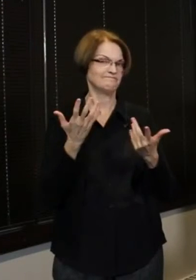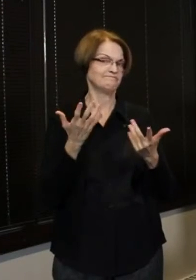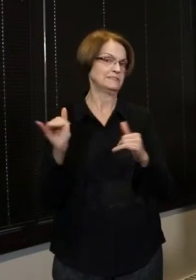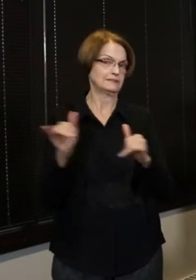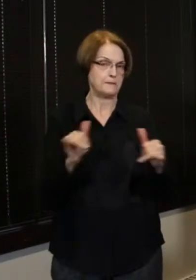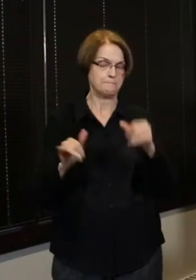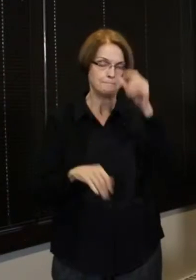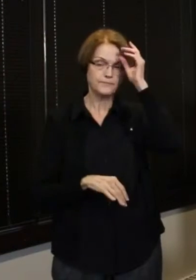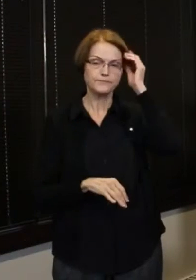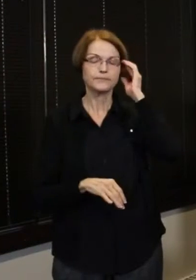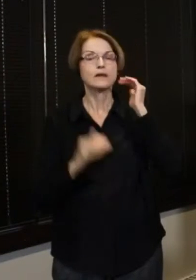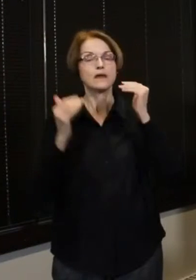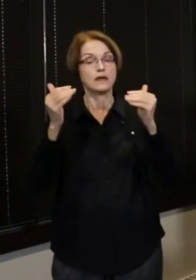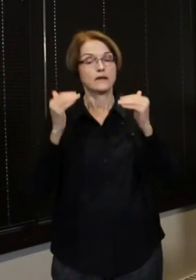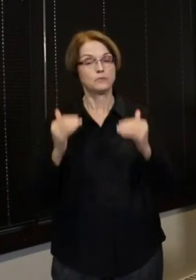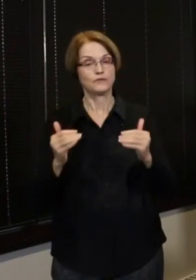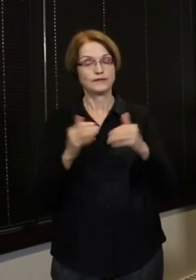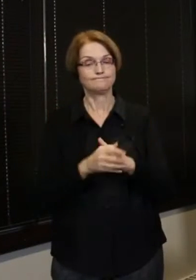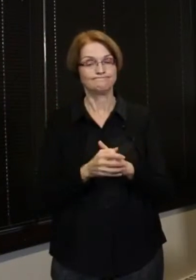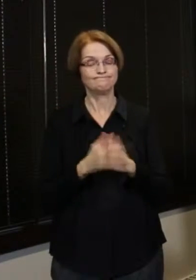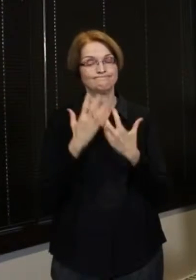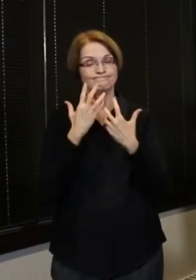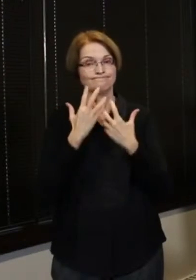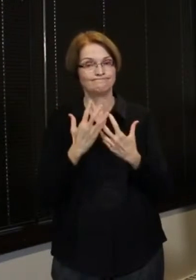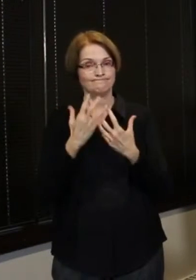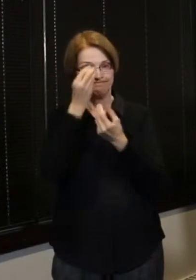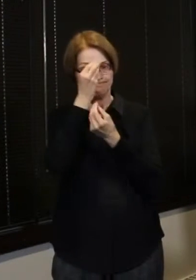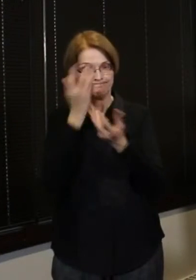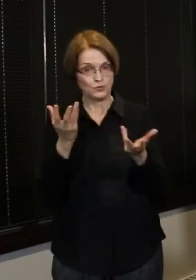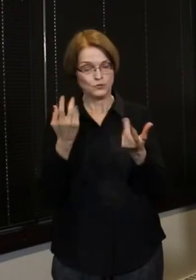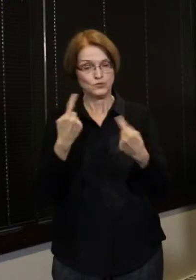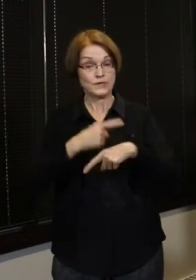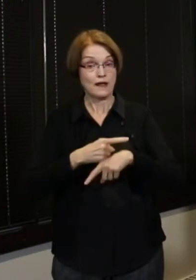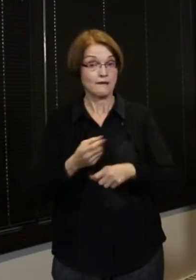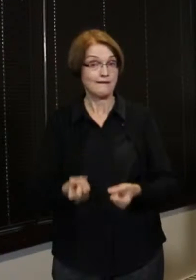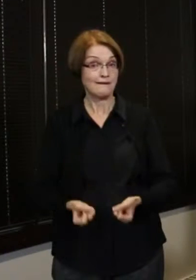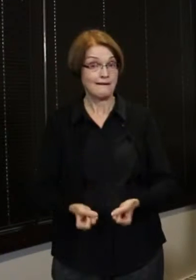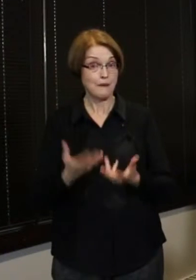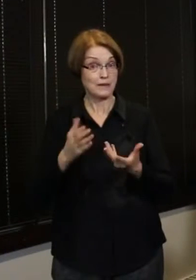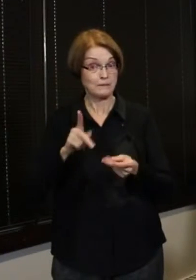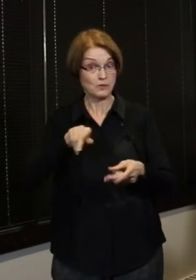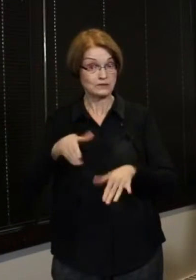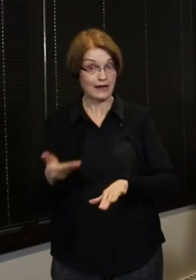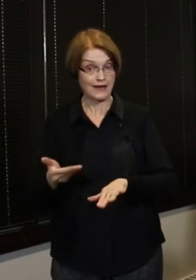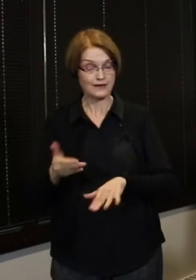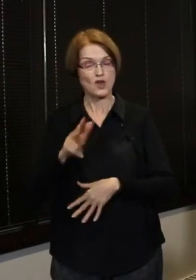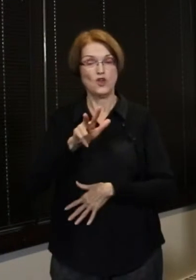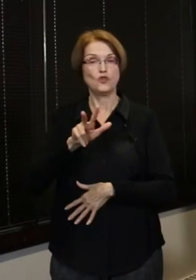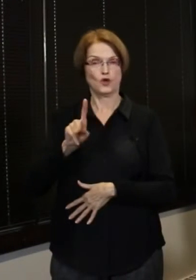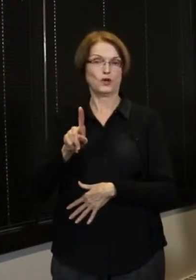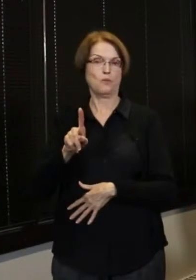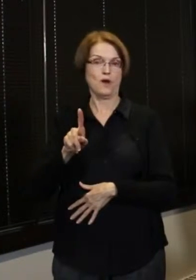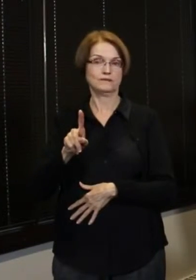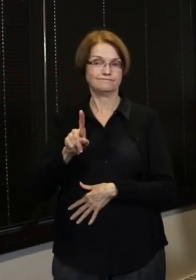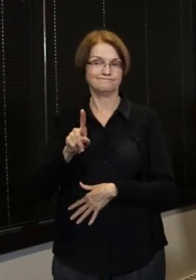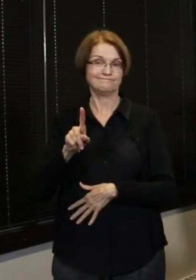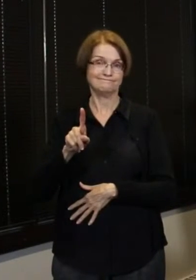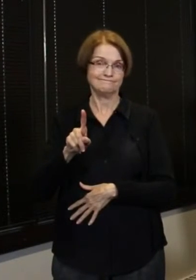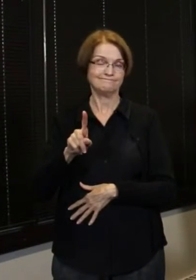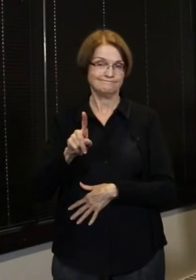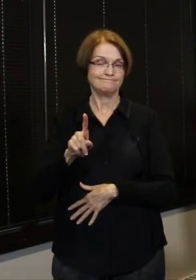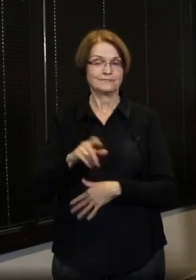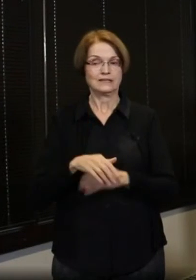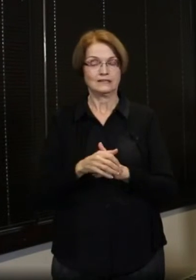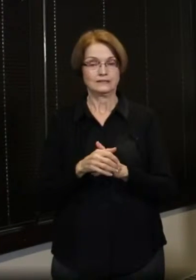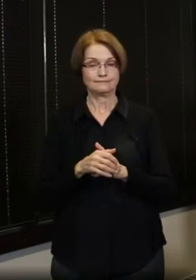Moving on to our unfortunate news today. Today we're reporting 31 new daily COVID deaths,